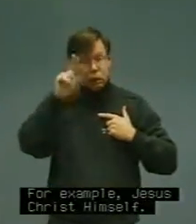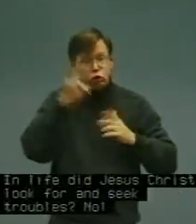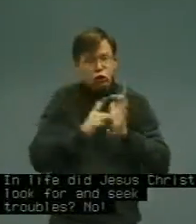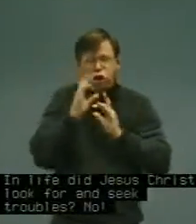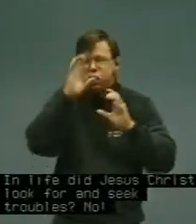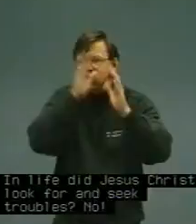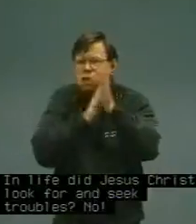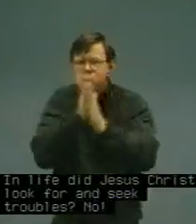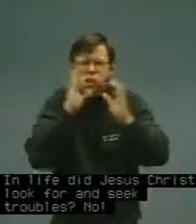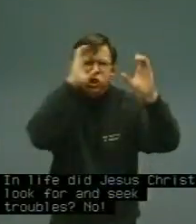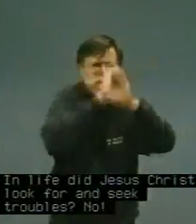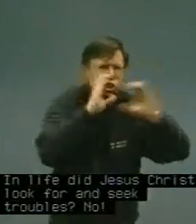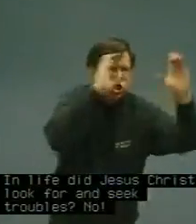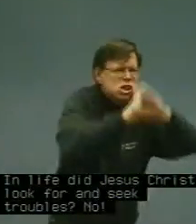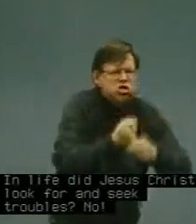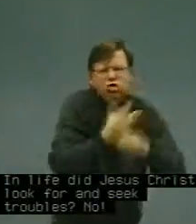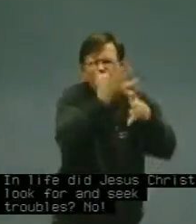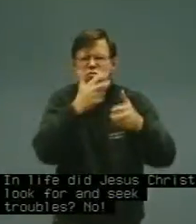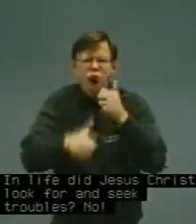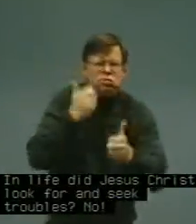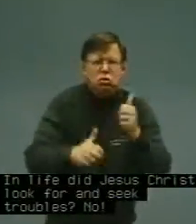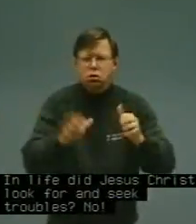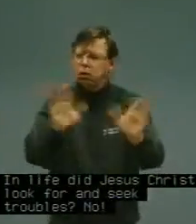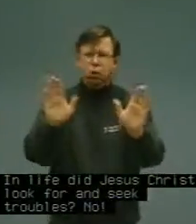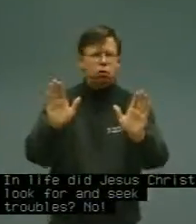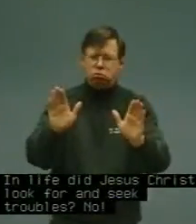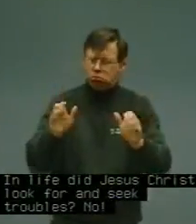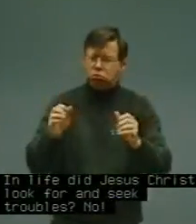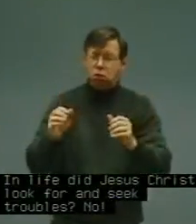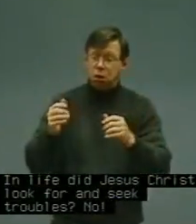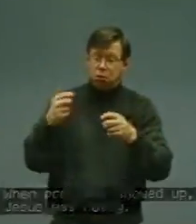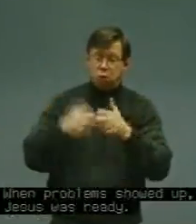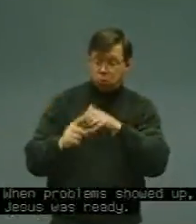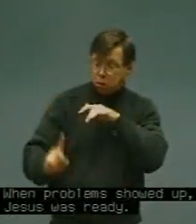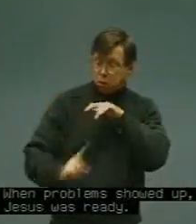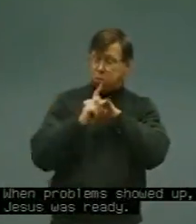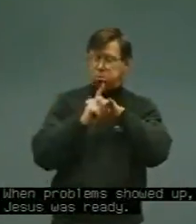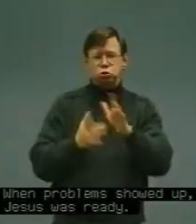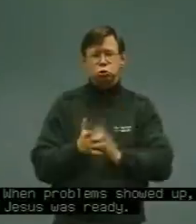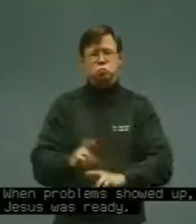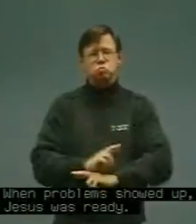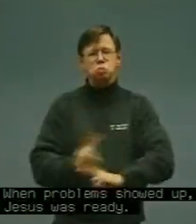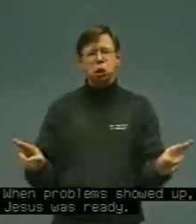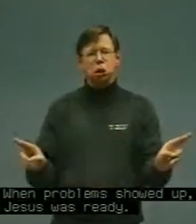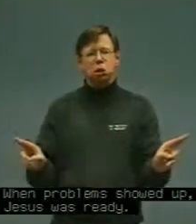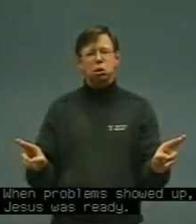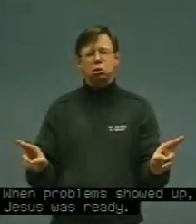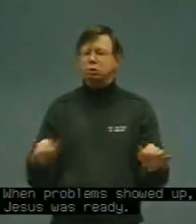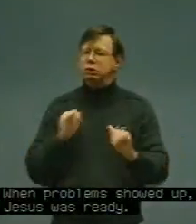Jesus Christ himself. In life, did Jesus Christ look for and seek troubles? No. When problems showed up, Jesus